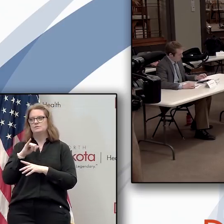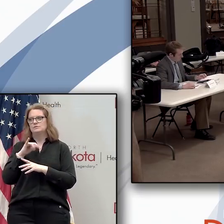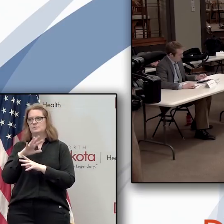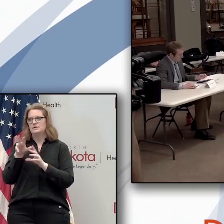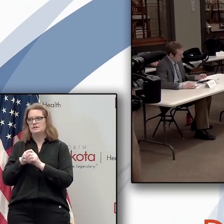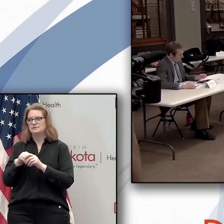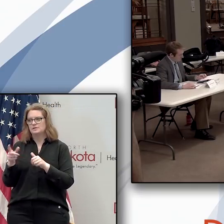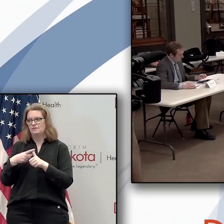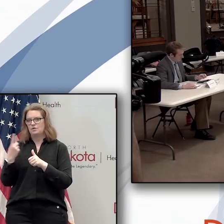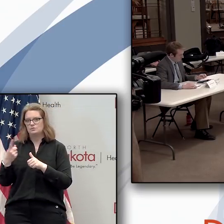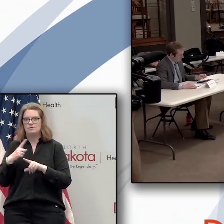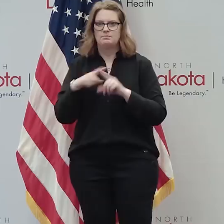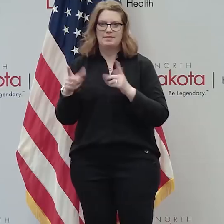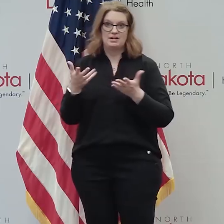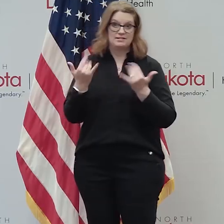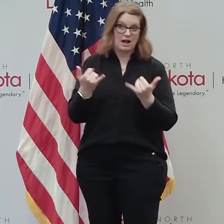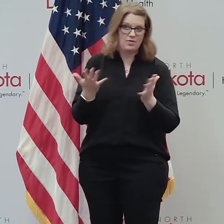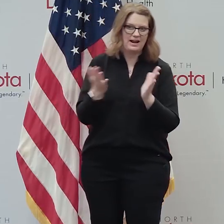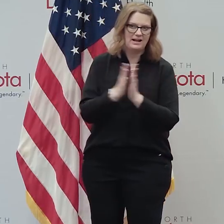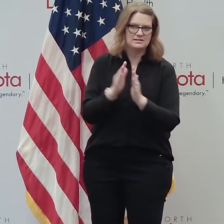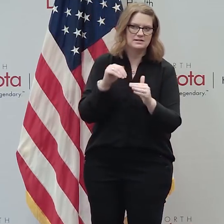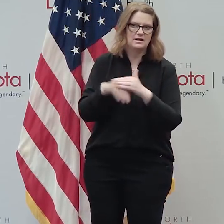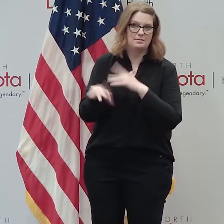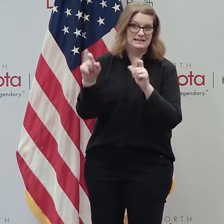one that was held?